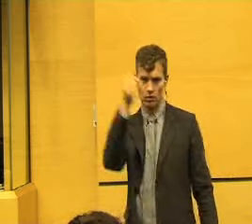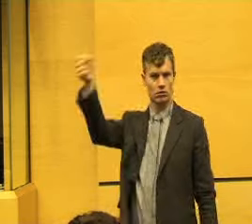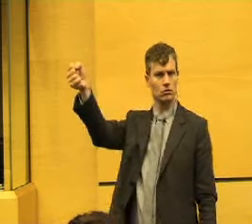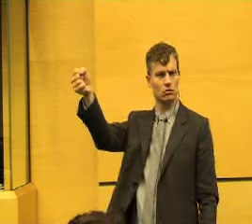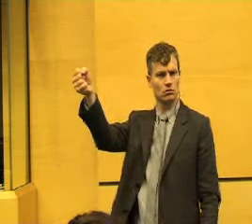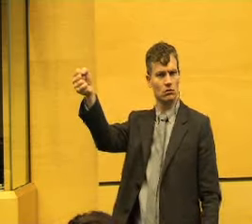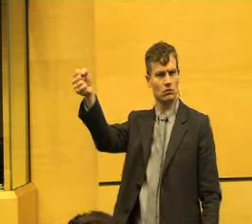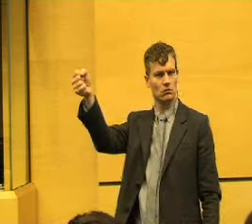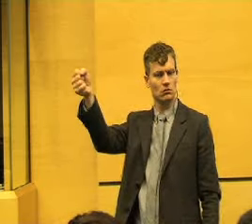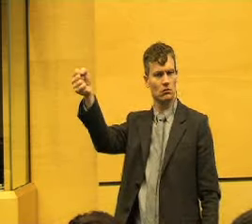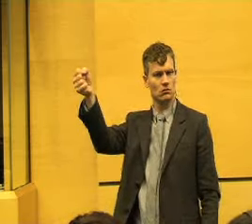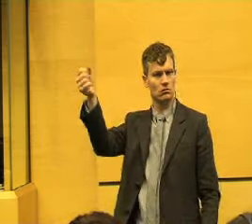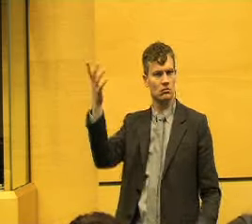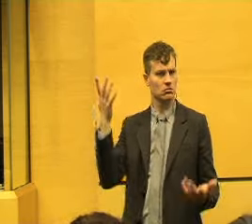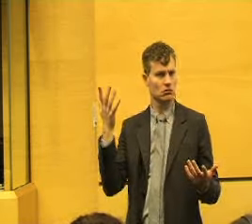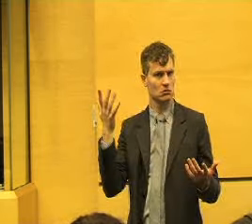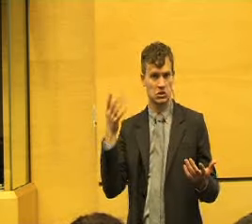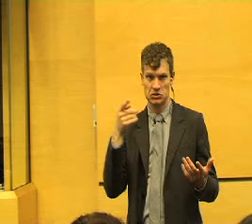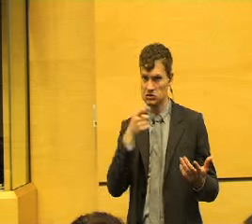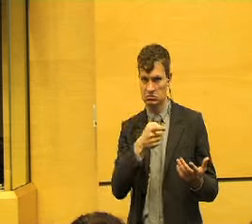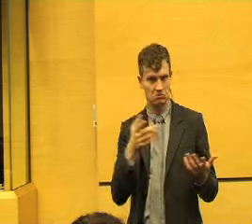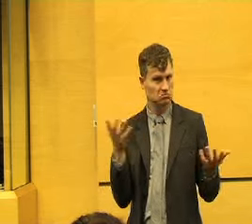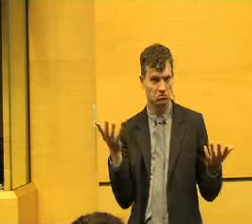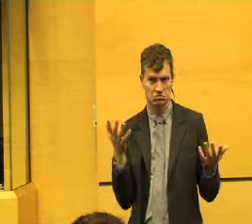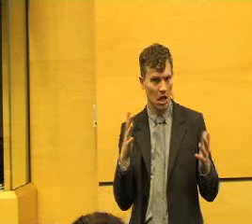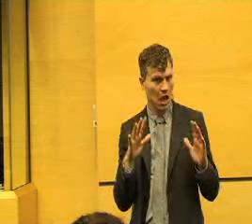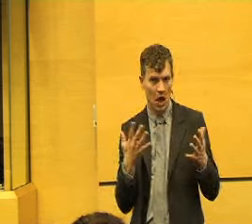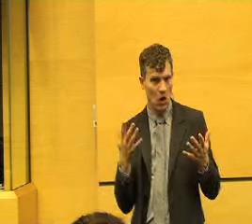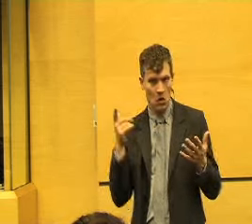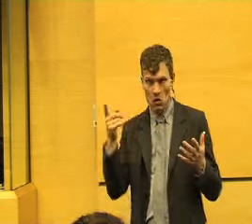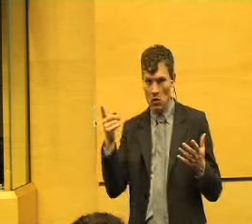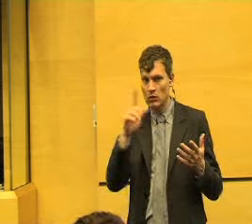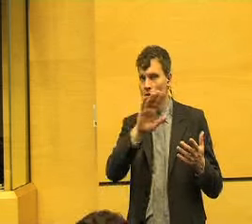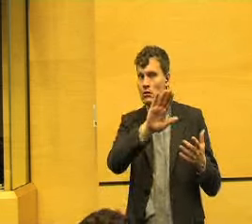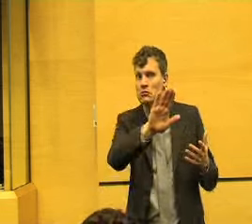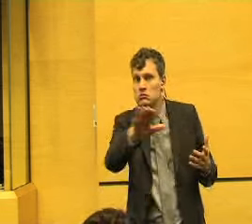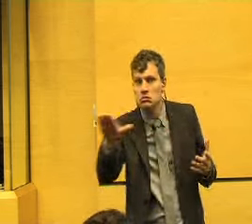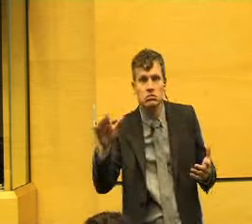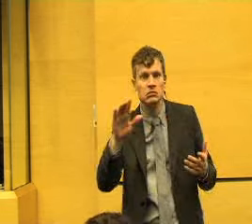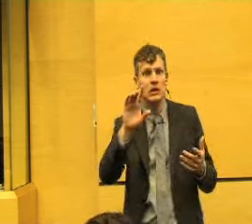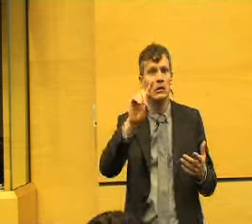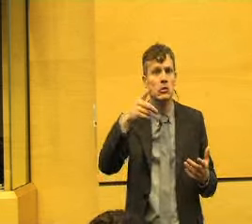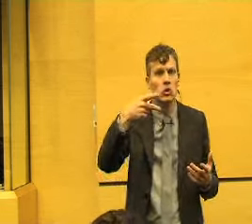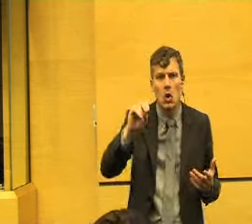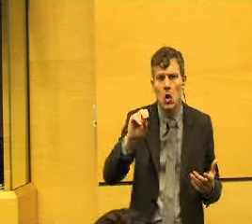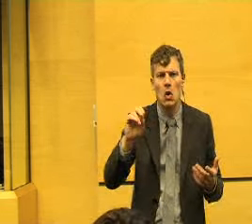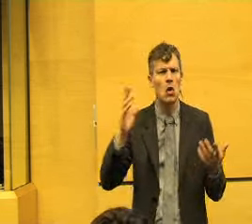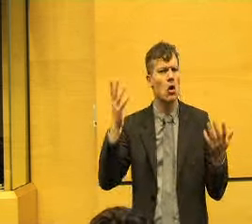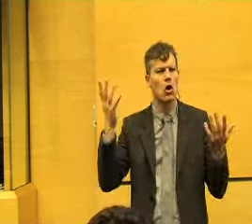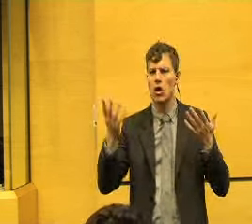consultations with associations of persons with disabilities for the appointment of such persons?